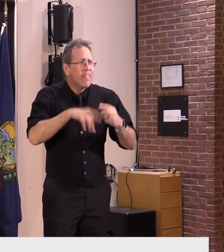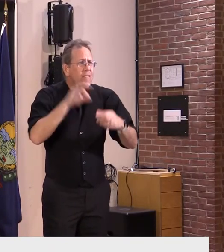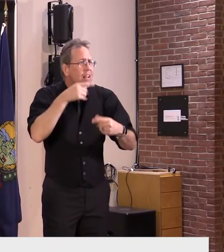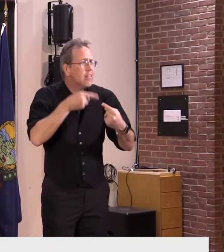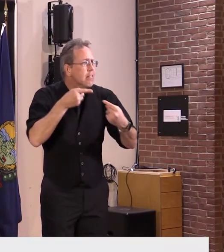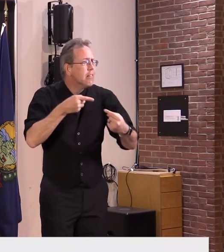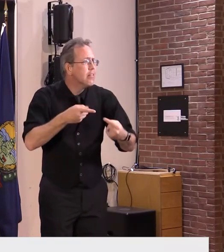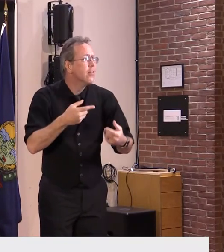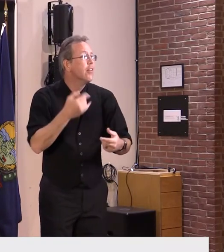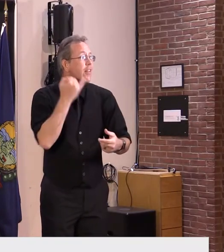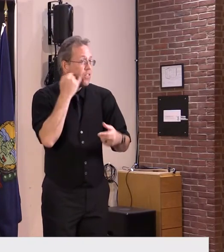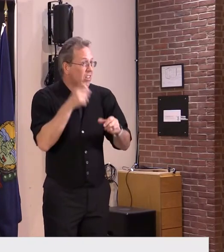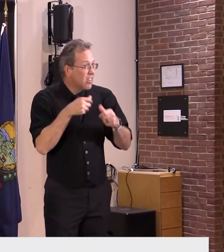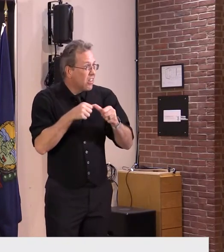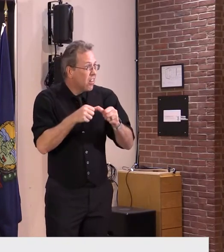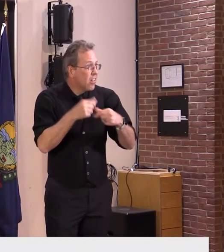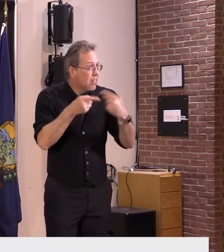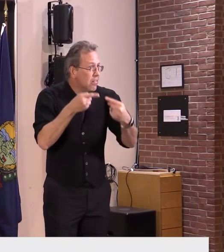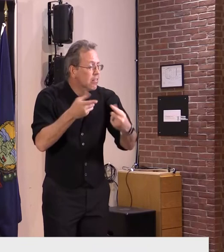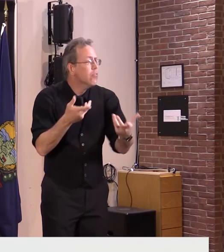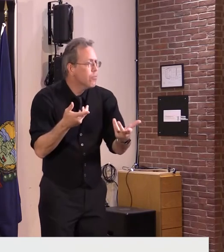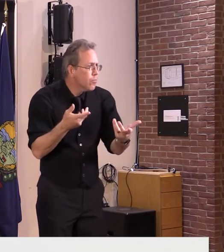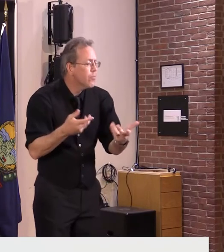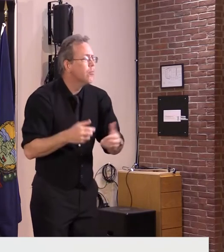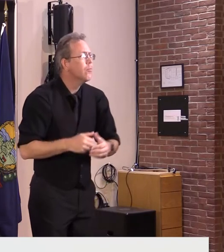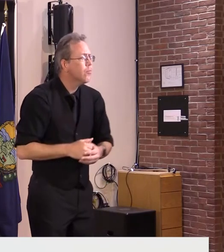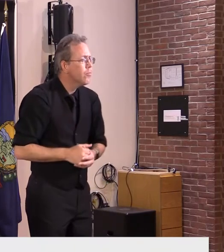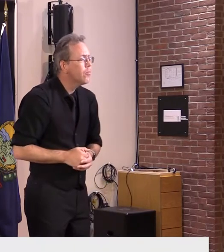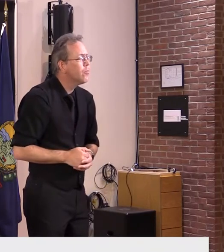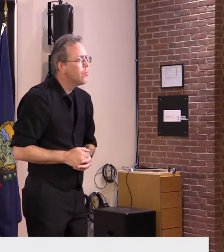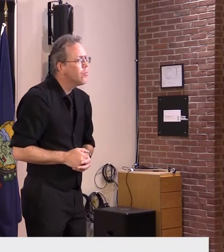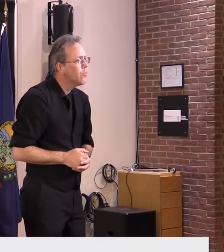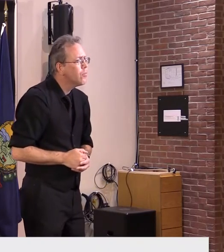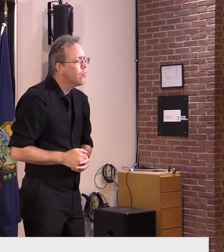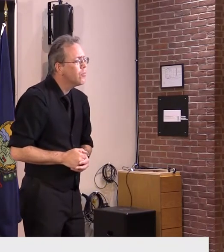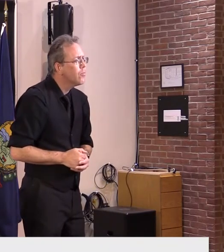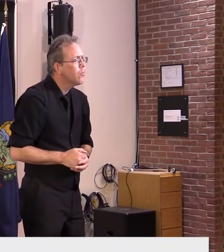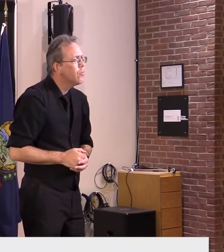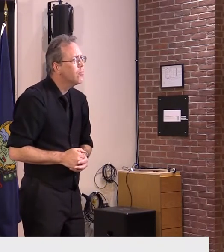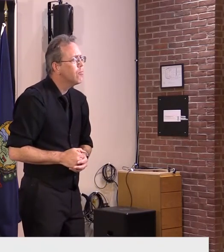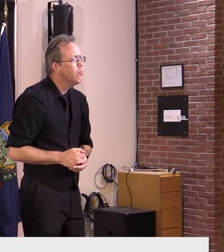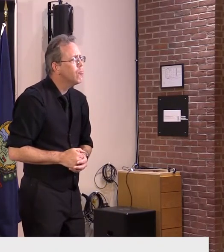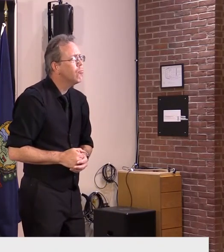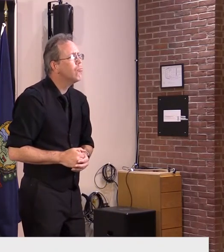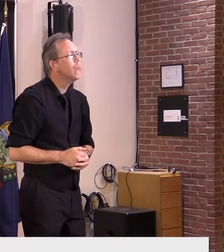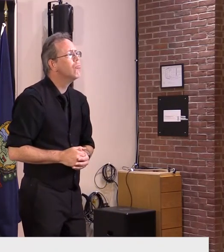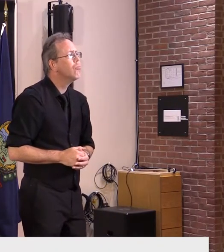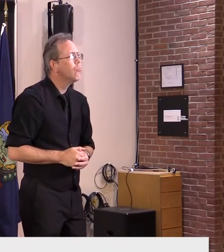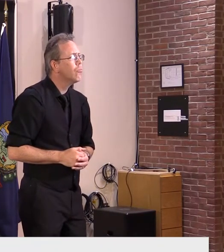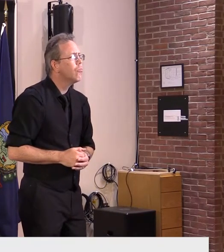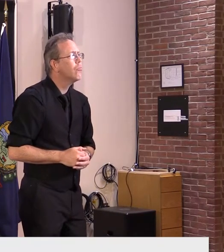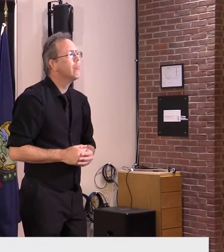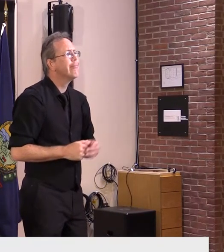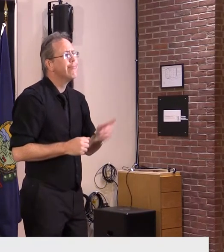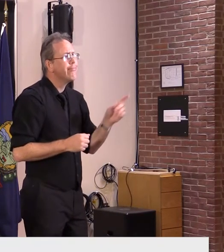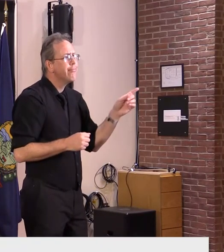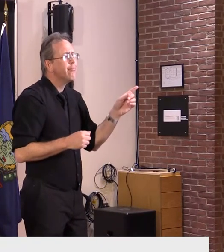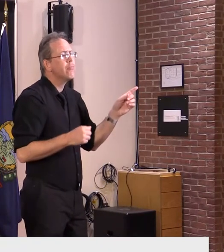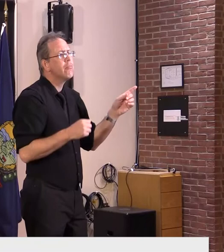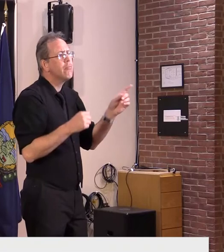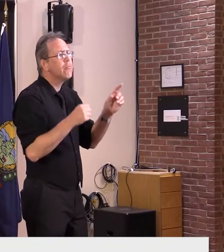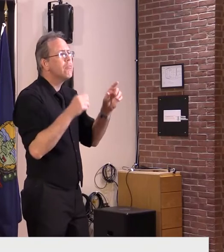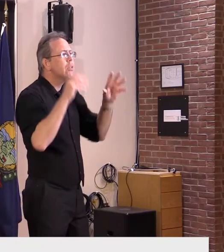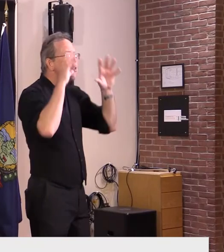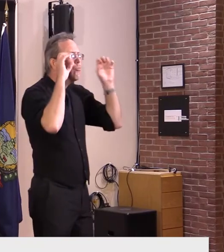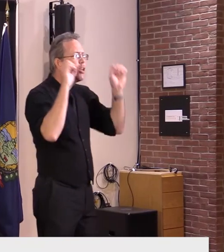continue. And there's also still the Biden administration's opportunities through mail